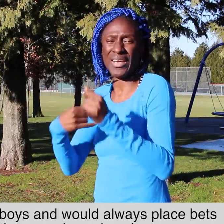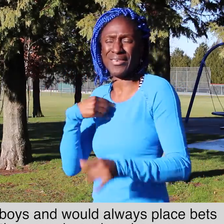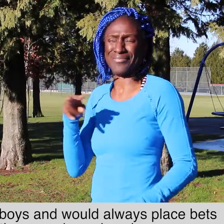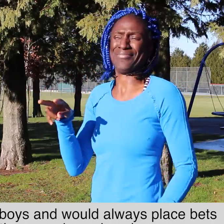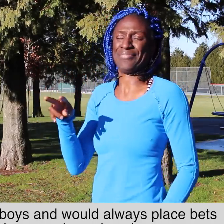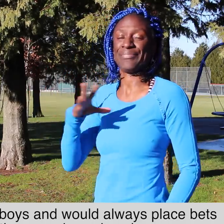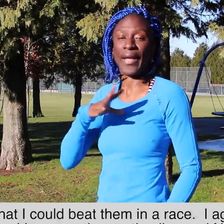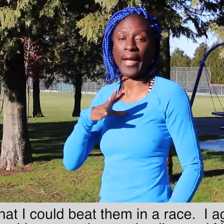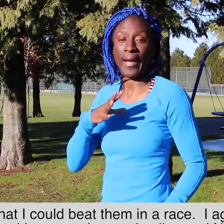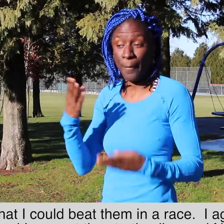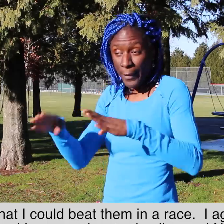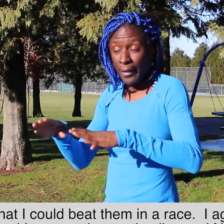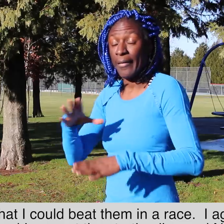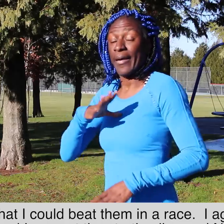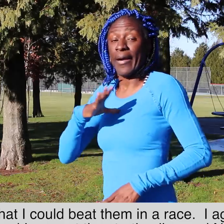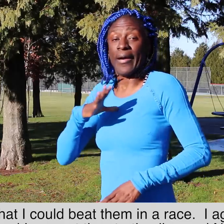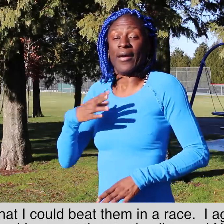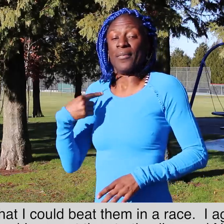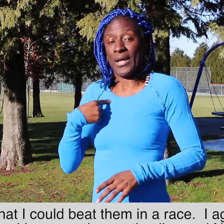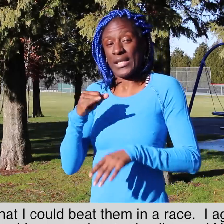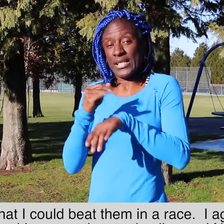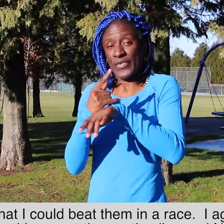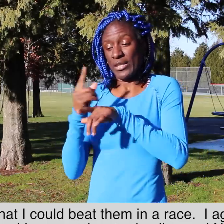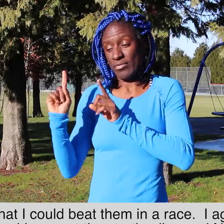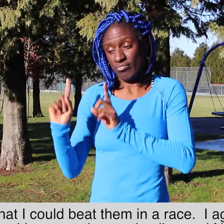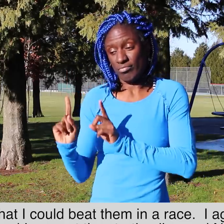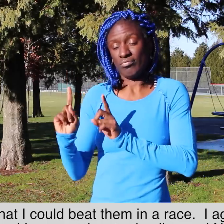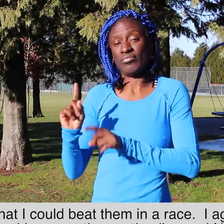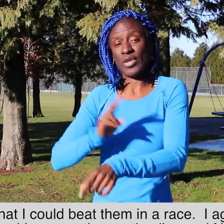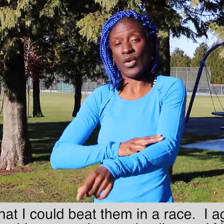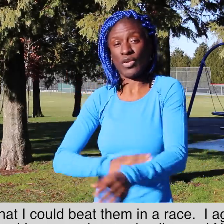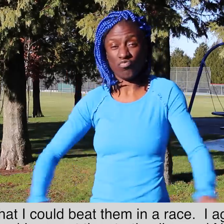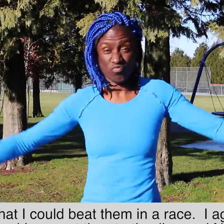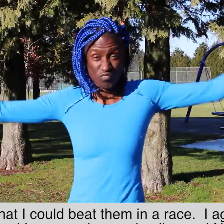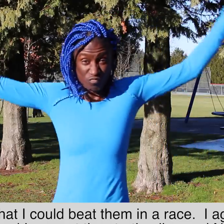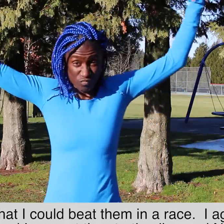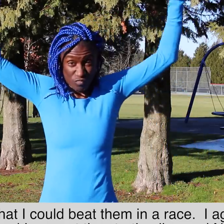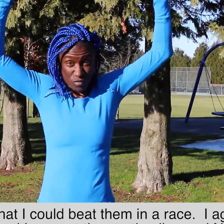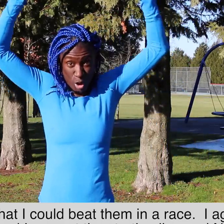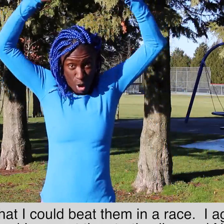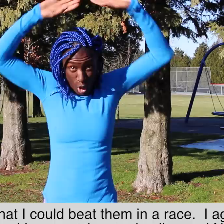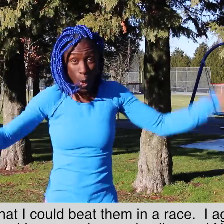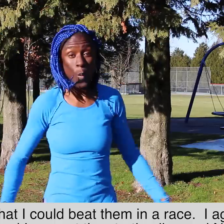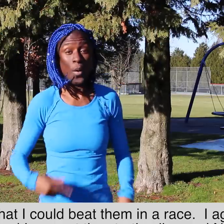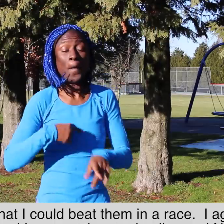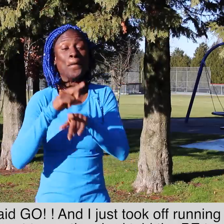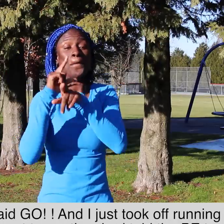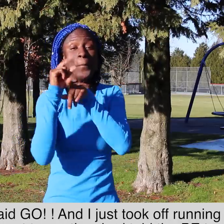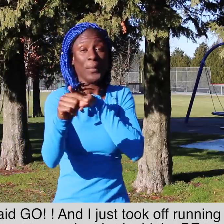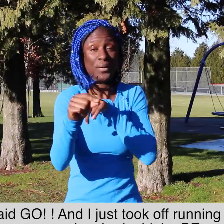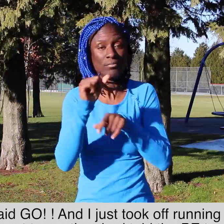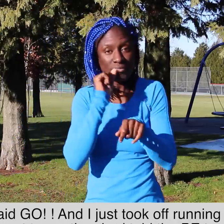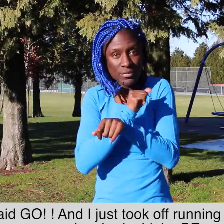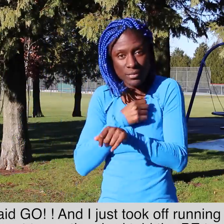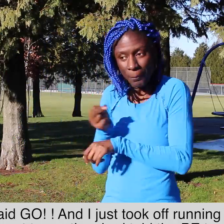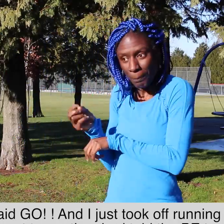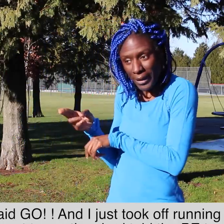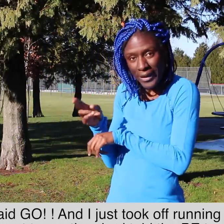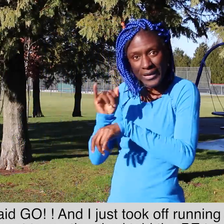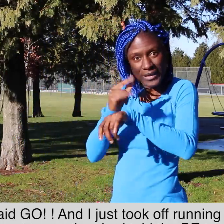You know how boys are. Well, one day they bet me that I could beat them in a race, and I agreed to the bet. Jeffy and I were at the starting